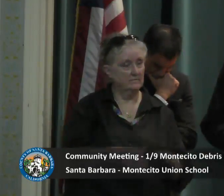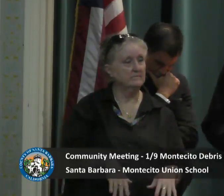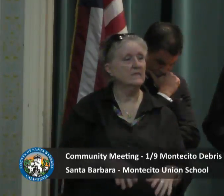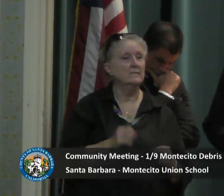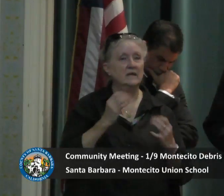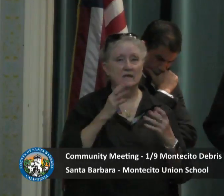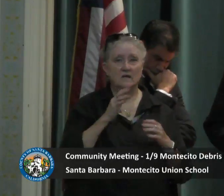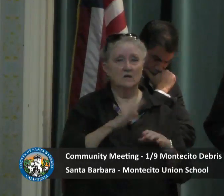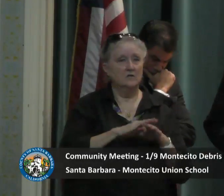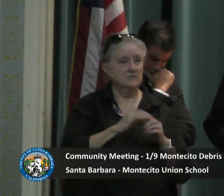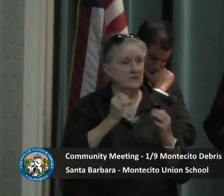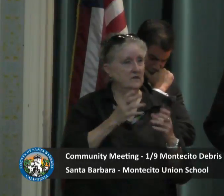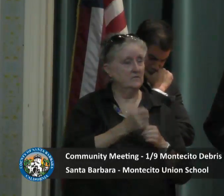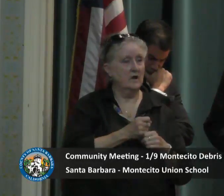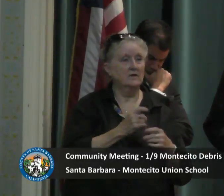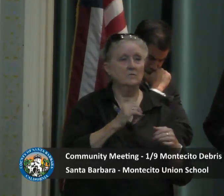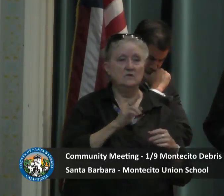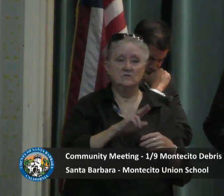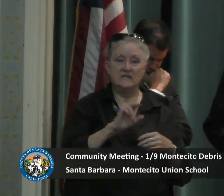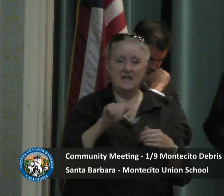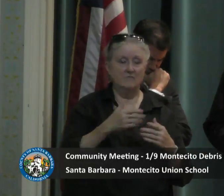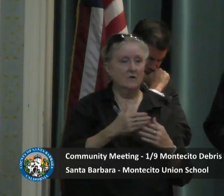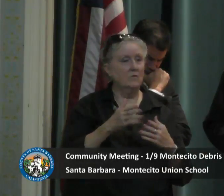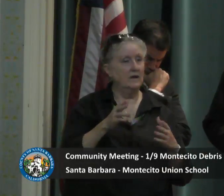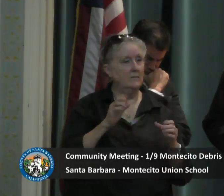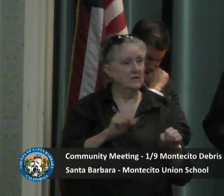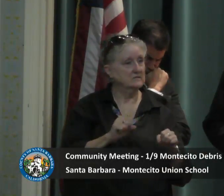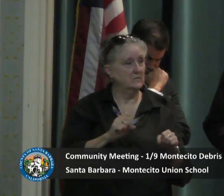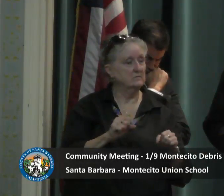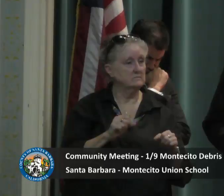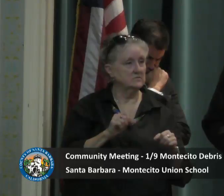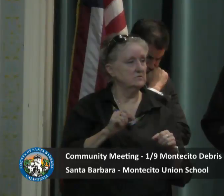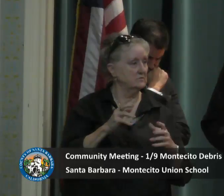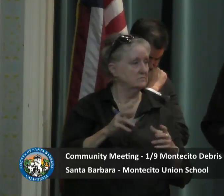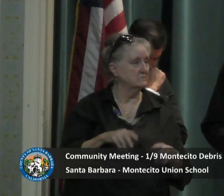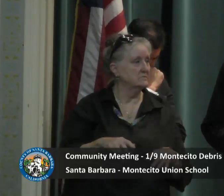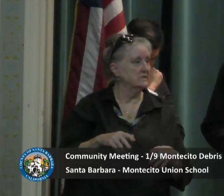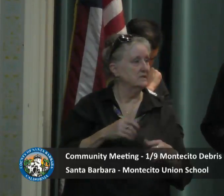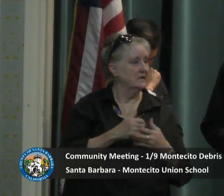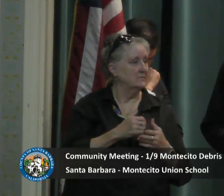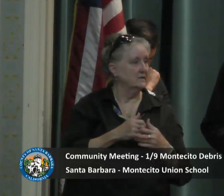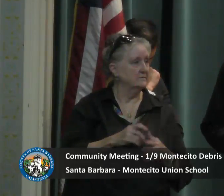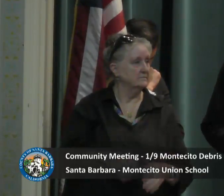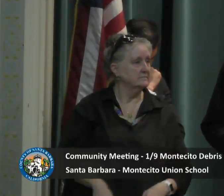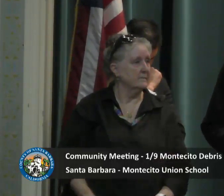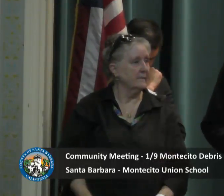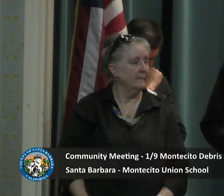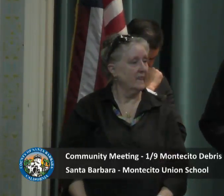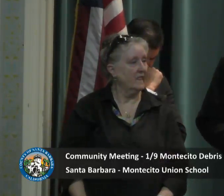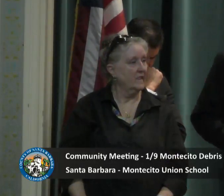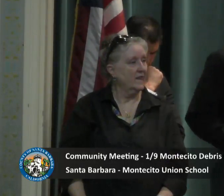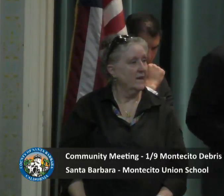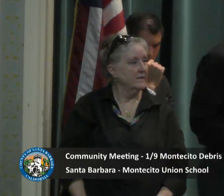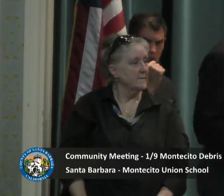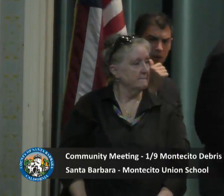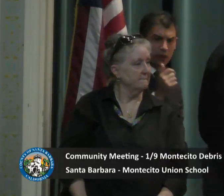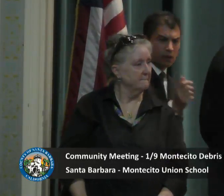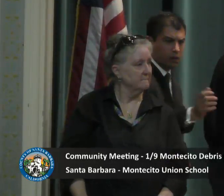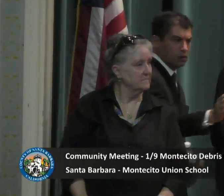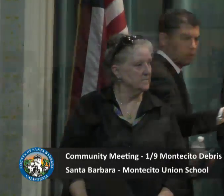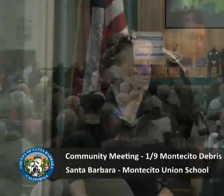alerts. Many of you got. We used every mechanism possible to alert communities, and we always will.